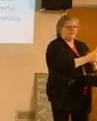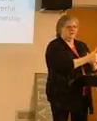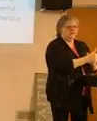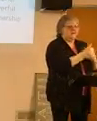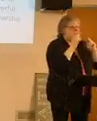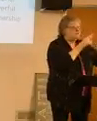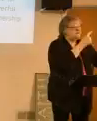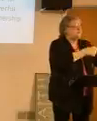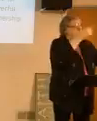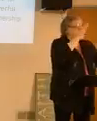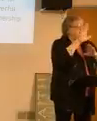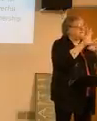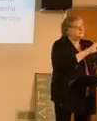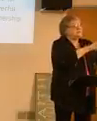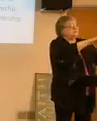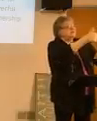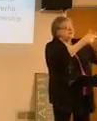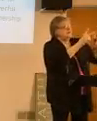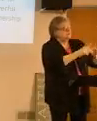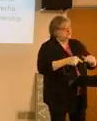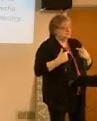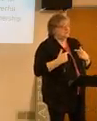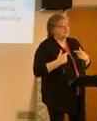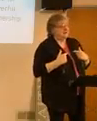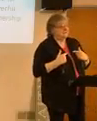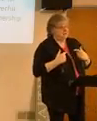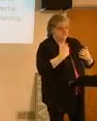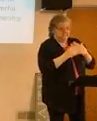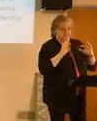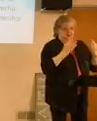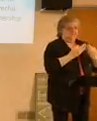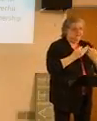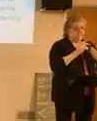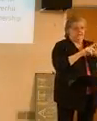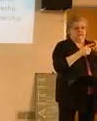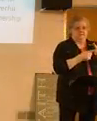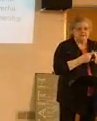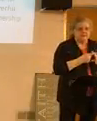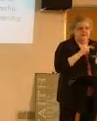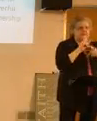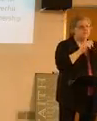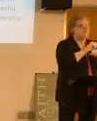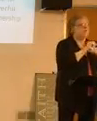God accomplishes in our family, our friends, our co-workers.